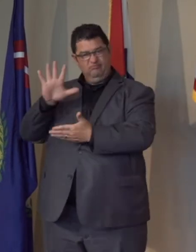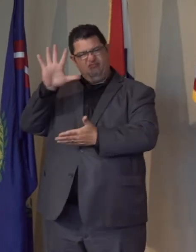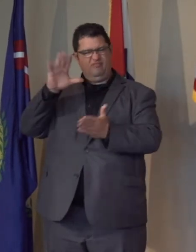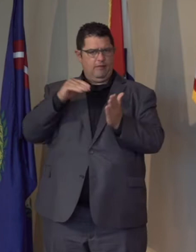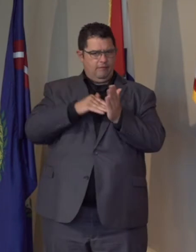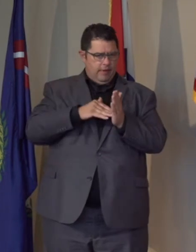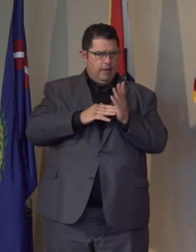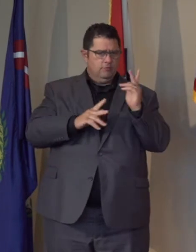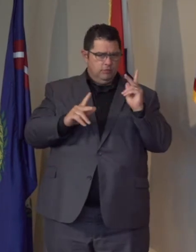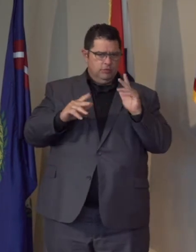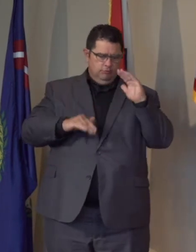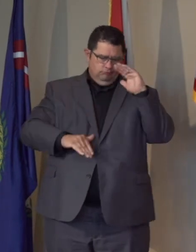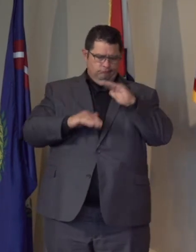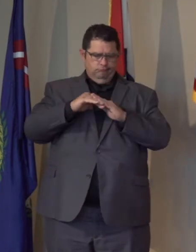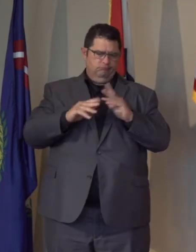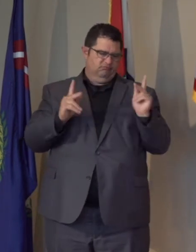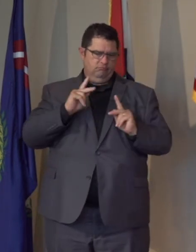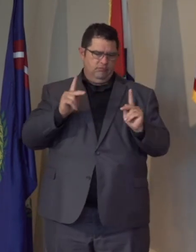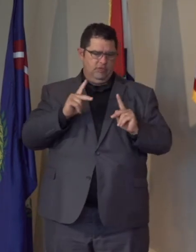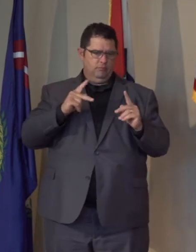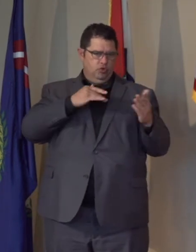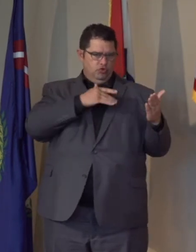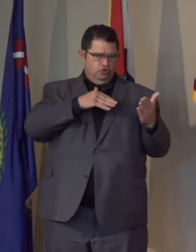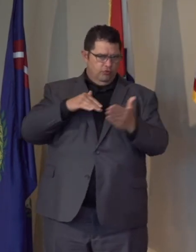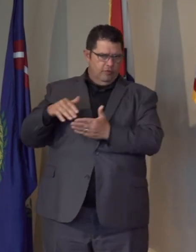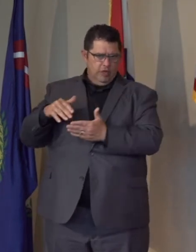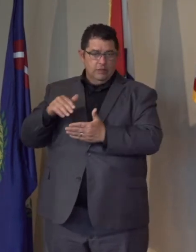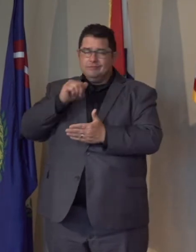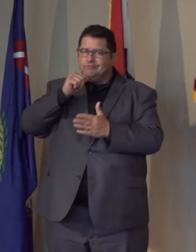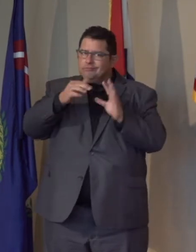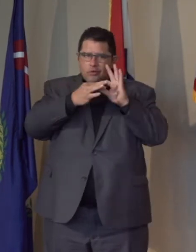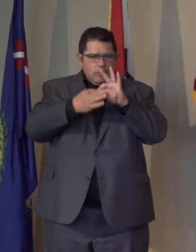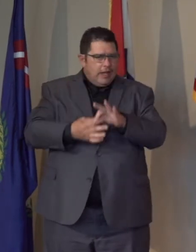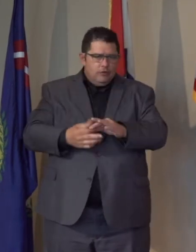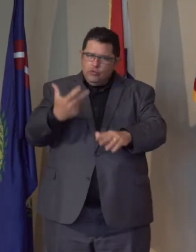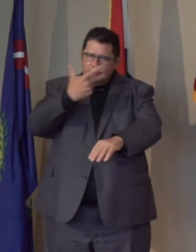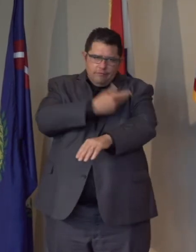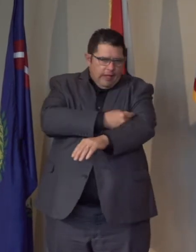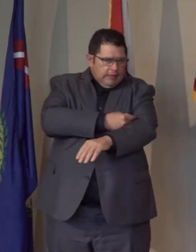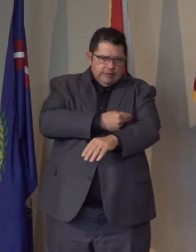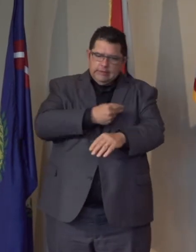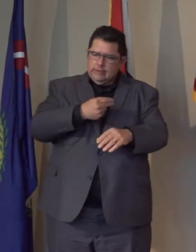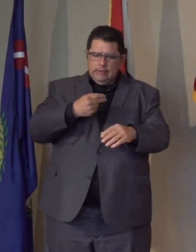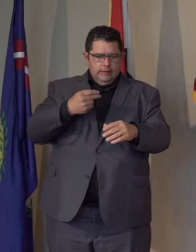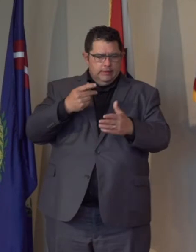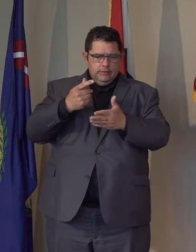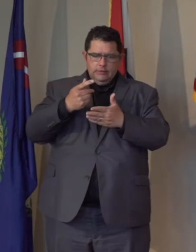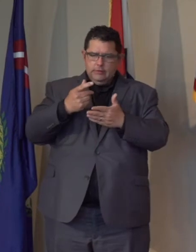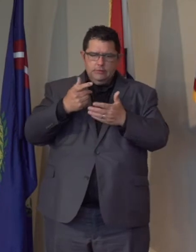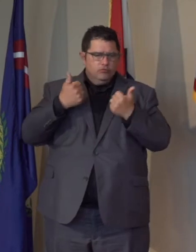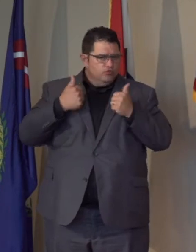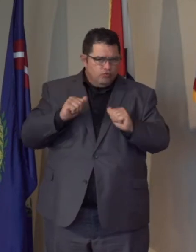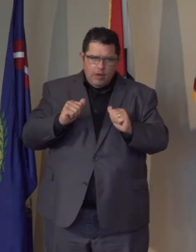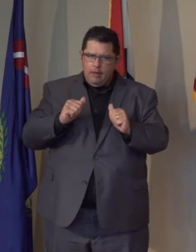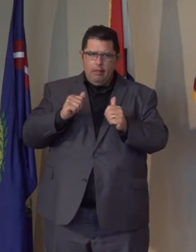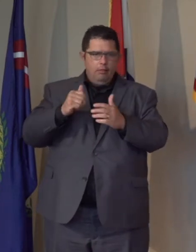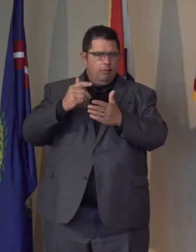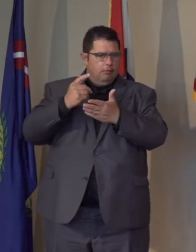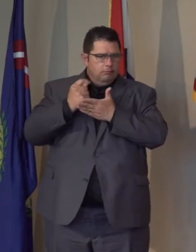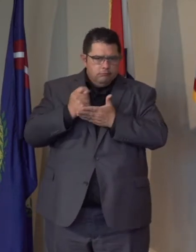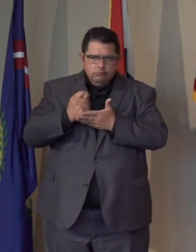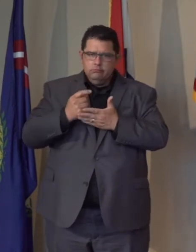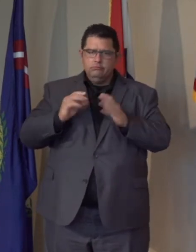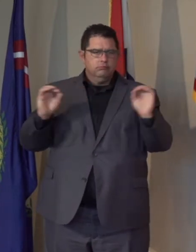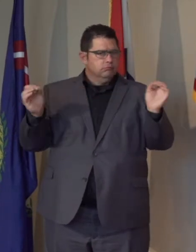5,000-person telephone survey in St. Louis County, is not related to any vaccine clinical trials. It's not related to any clinical